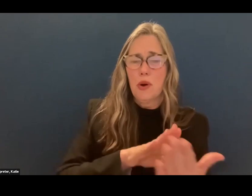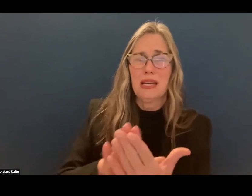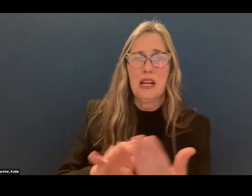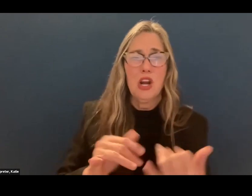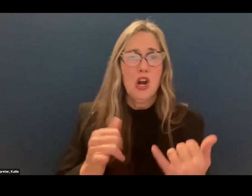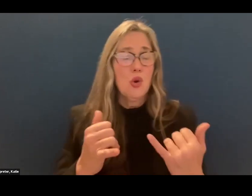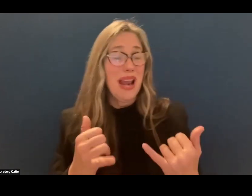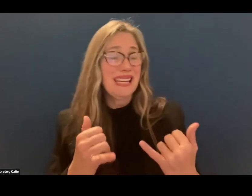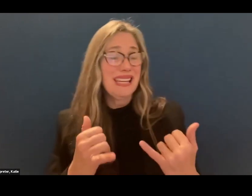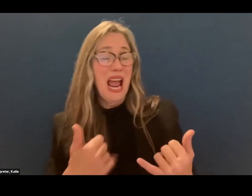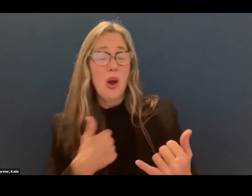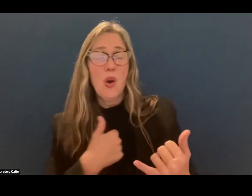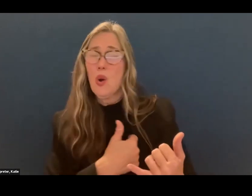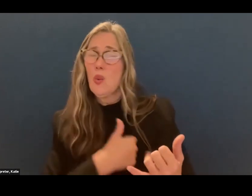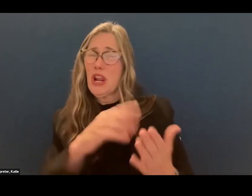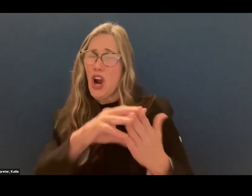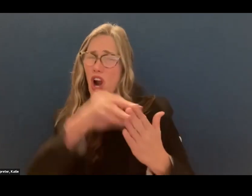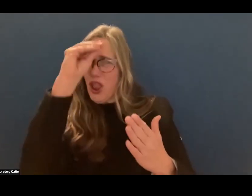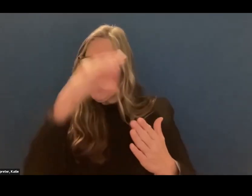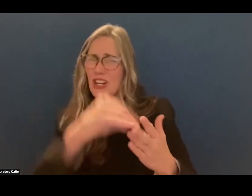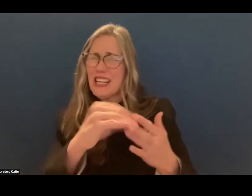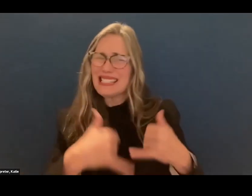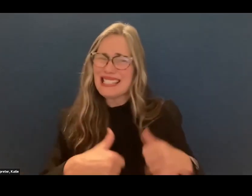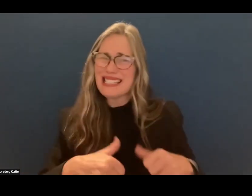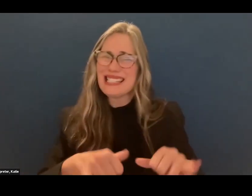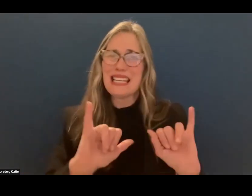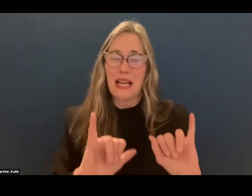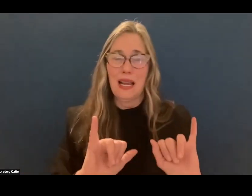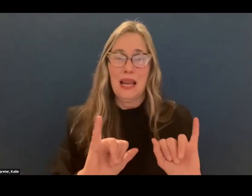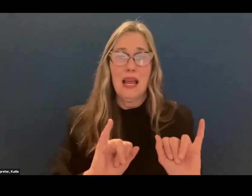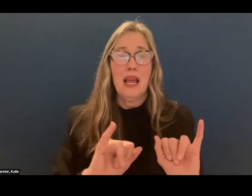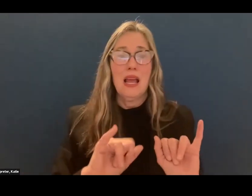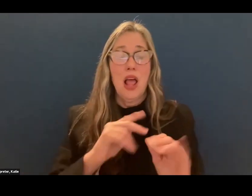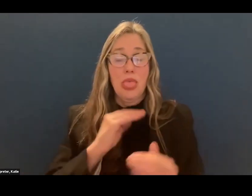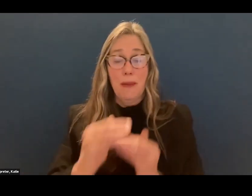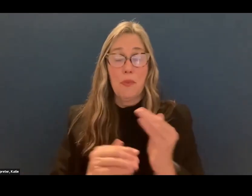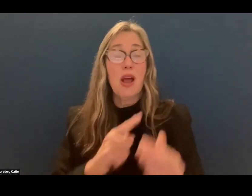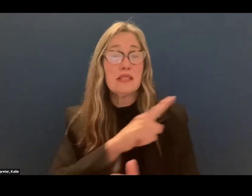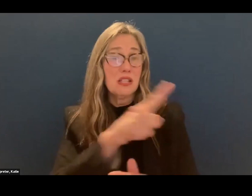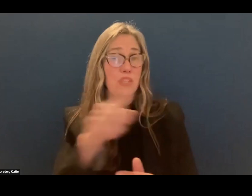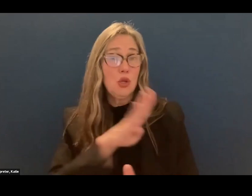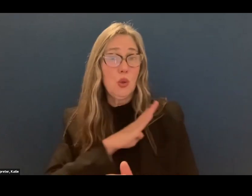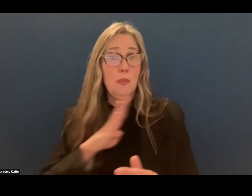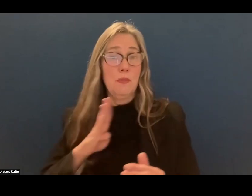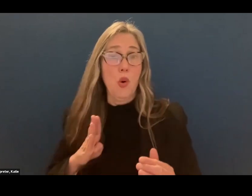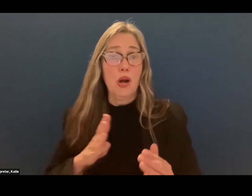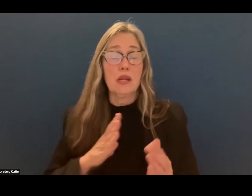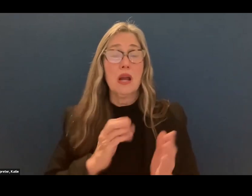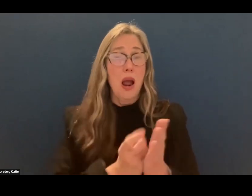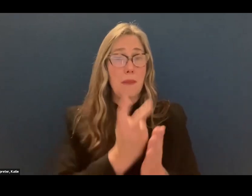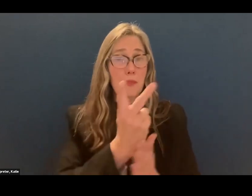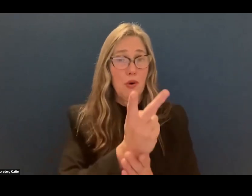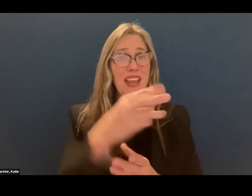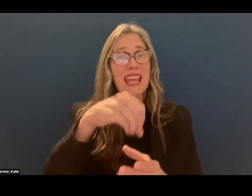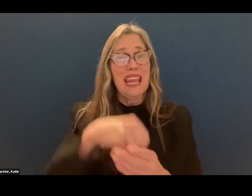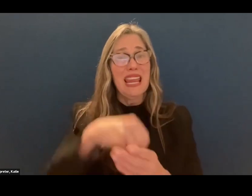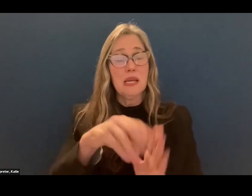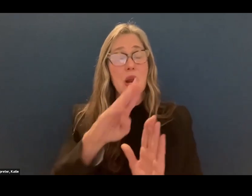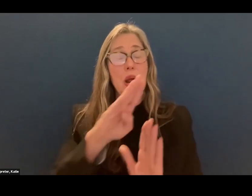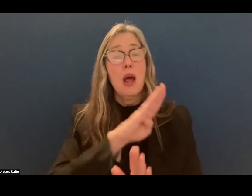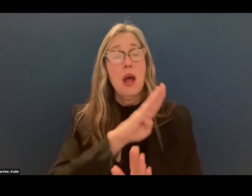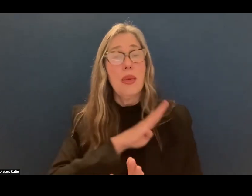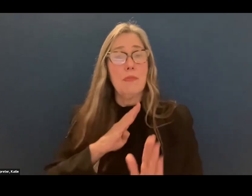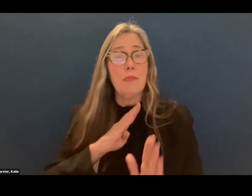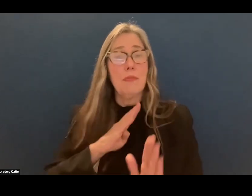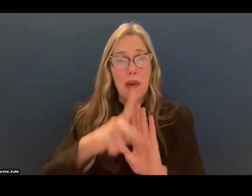moment space. Our processes are actually approved by you as a board. It's in our board policy and it's in our ARs. And we're now working on making sure we